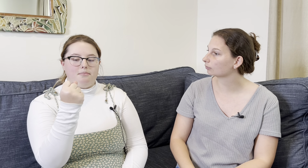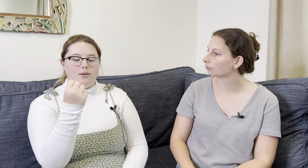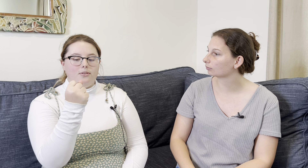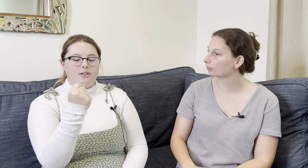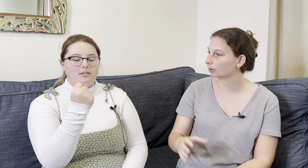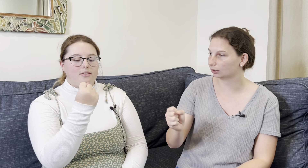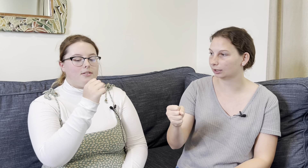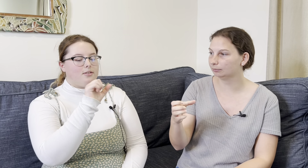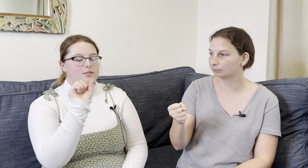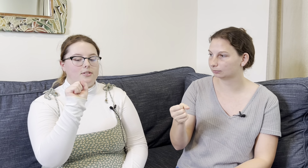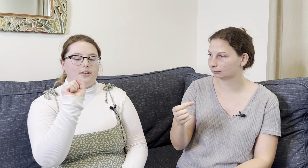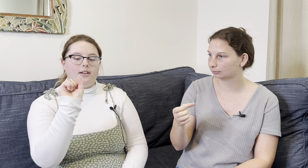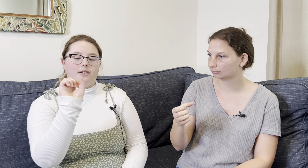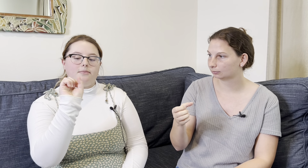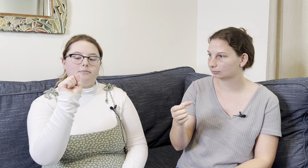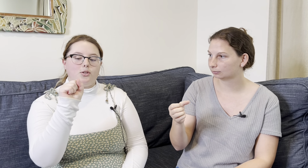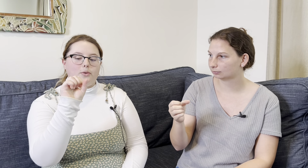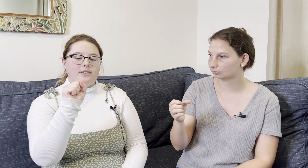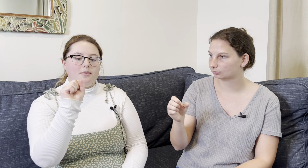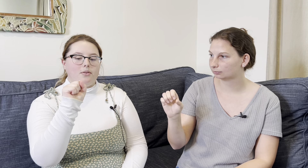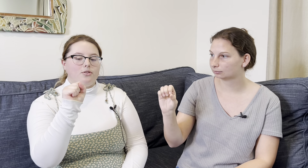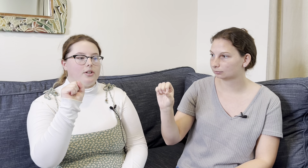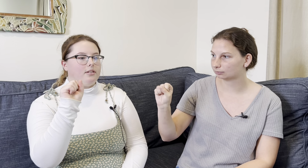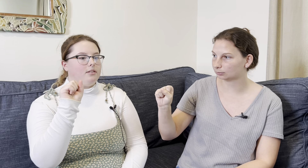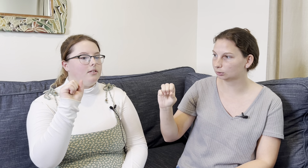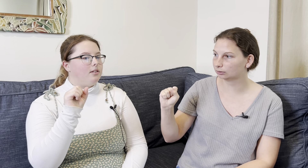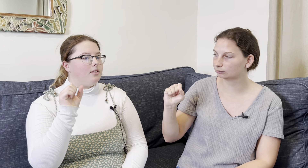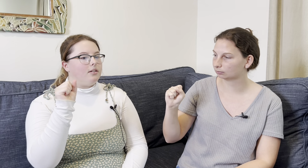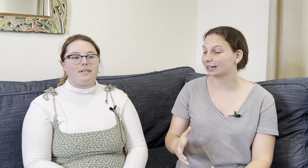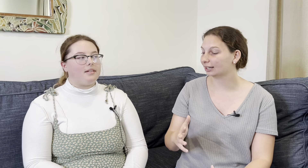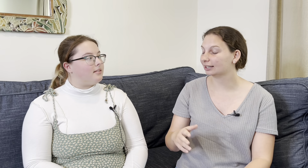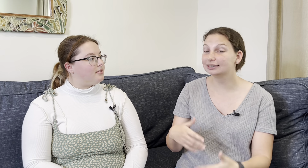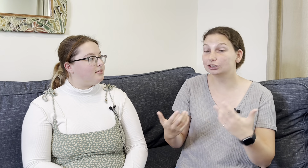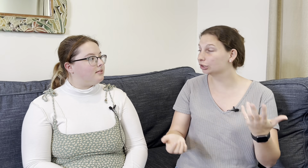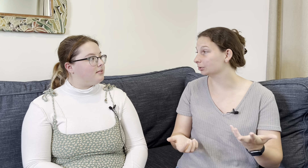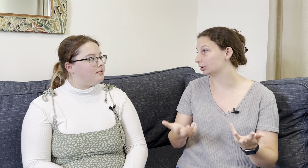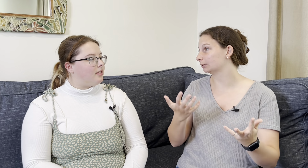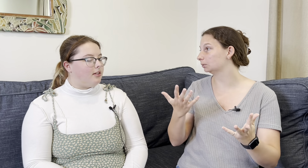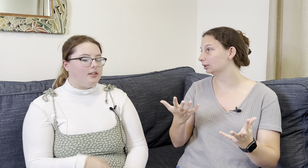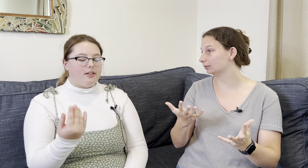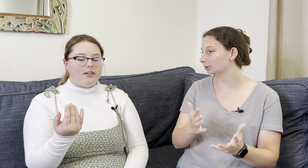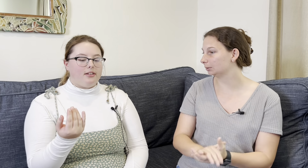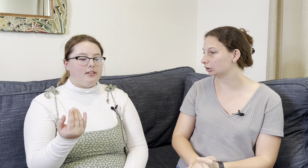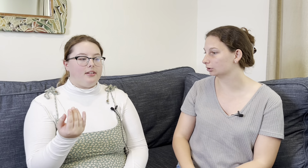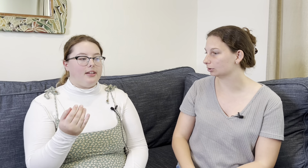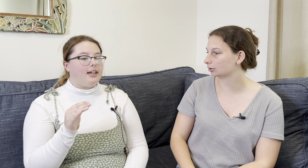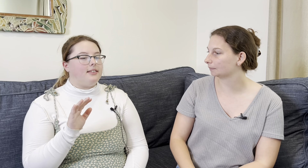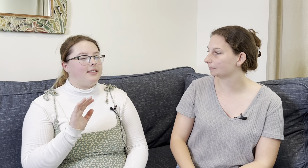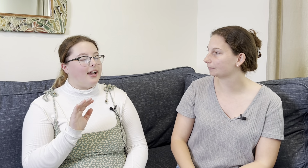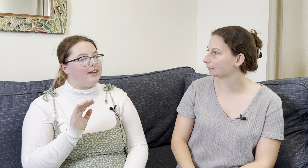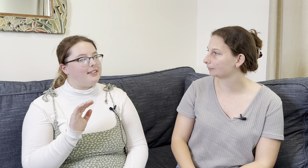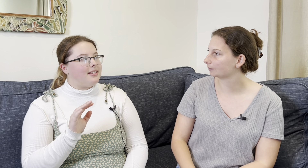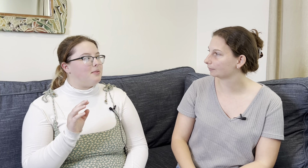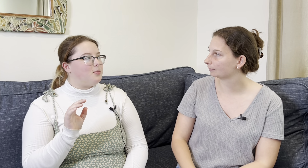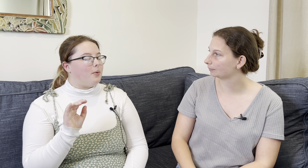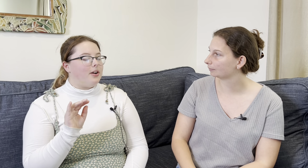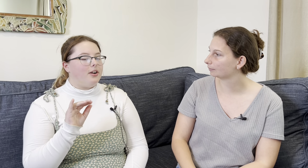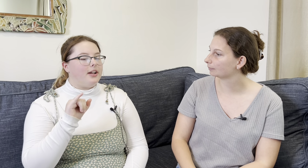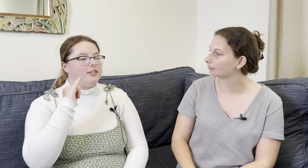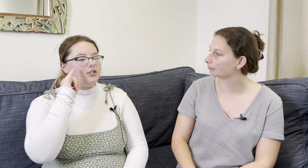milk. Okay. So it's just like a squeezing motion. Okay. And then juice, what would be juice? It's kind of the same as water. It's a